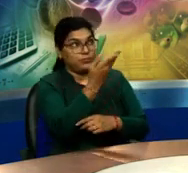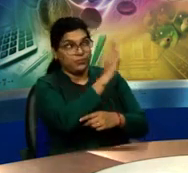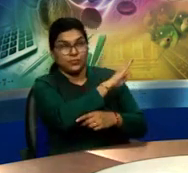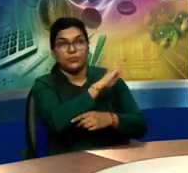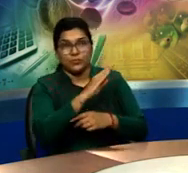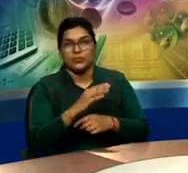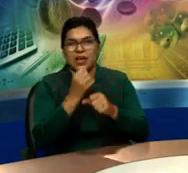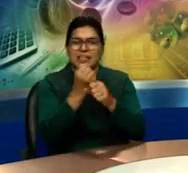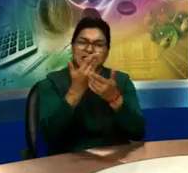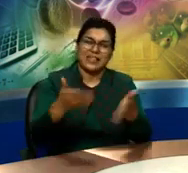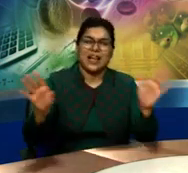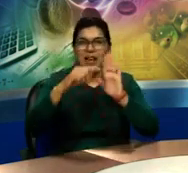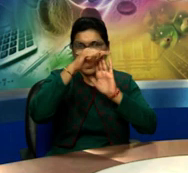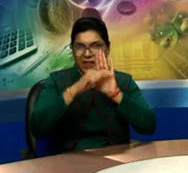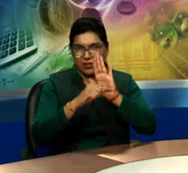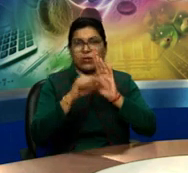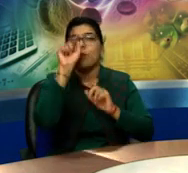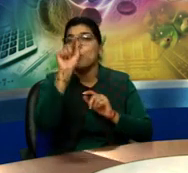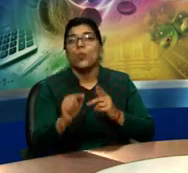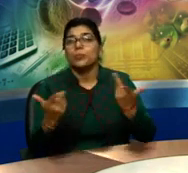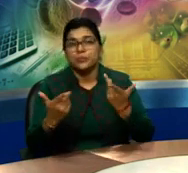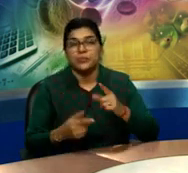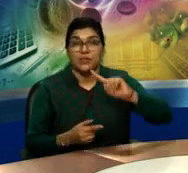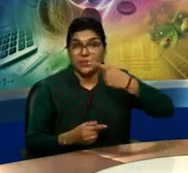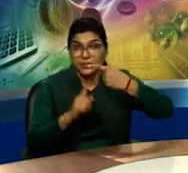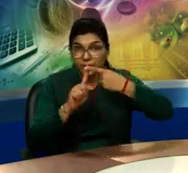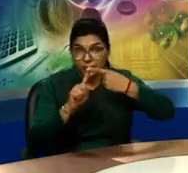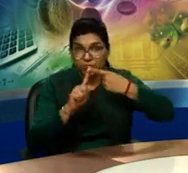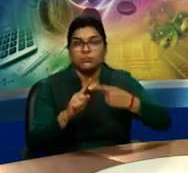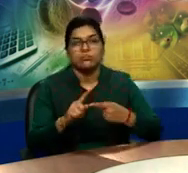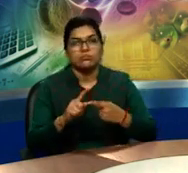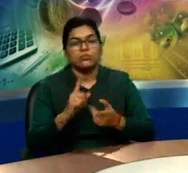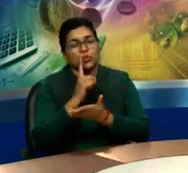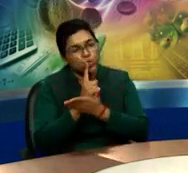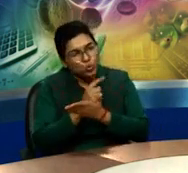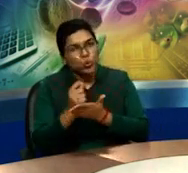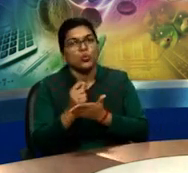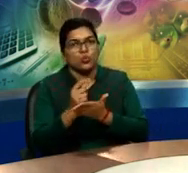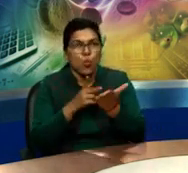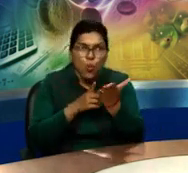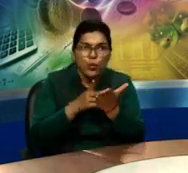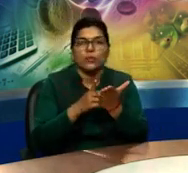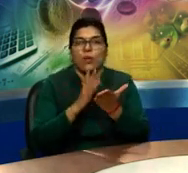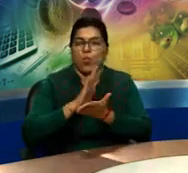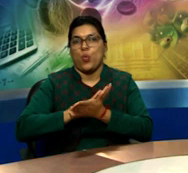You can see on screen, there are some general ethics shown on the slide. For example,